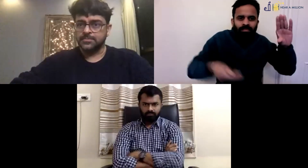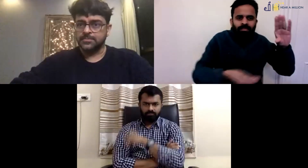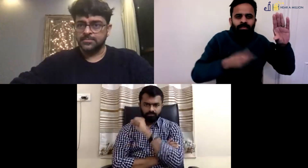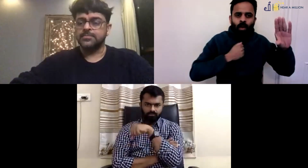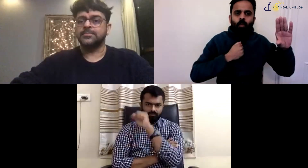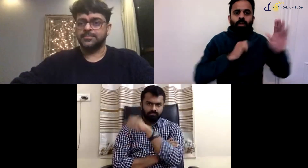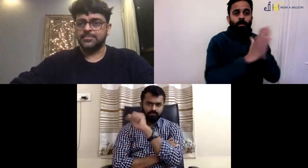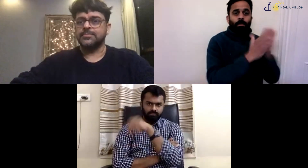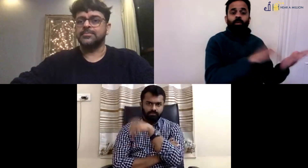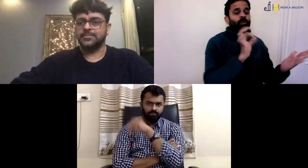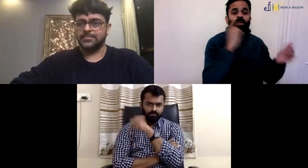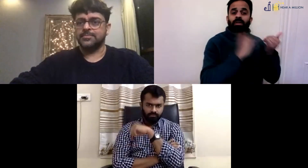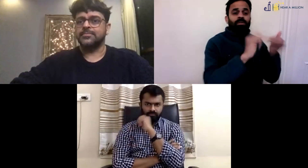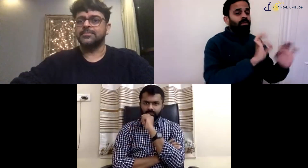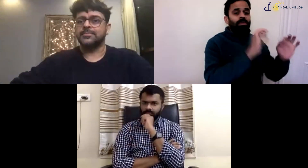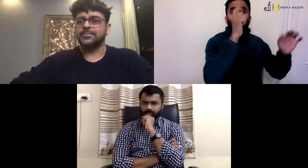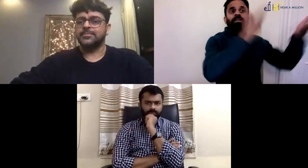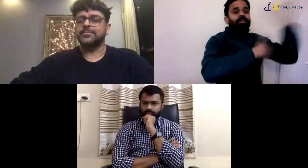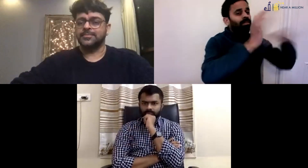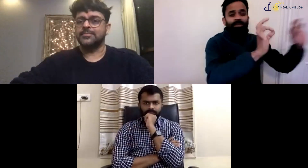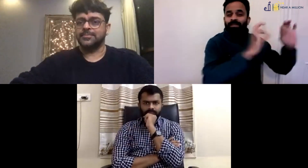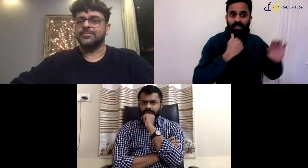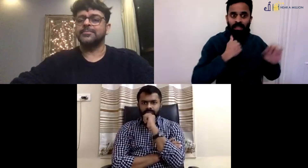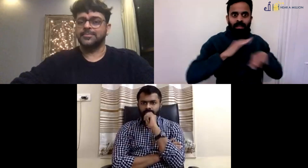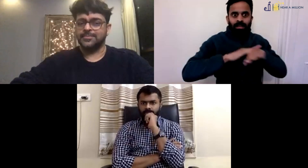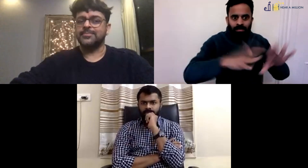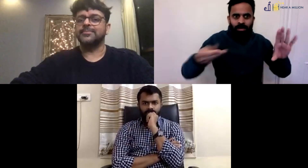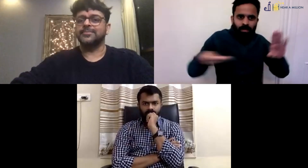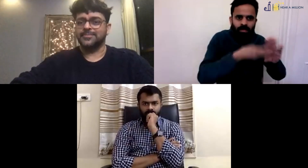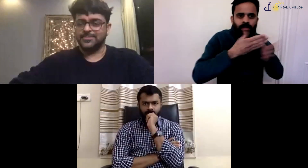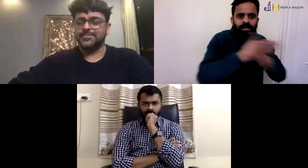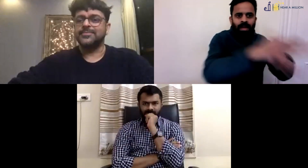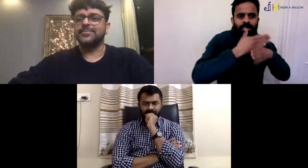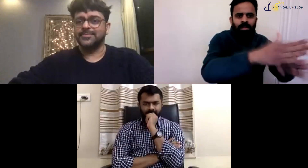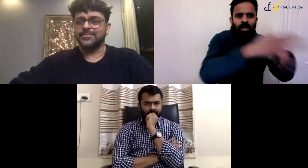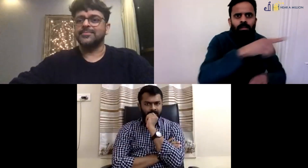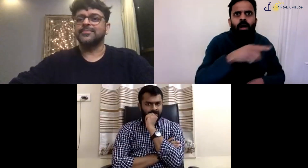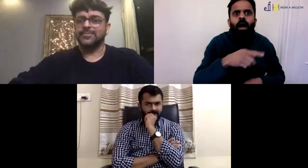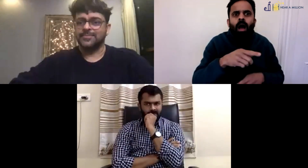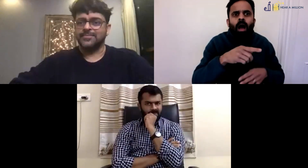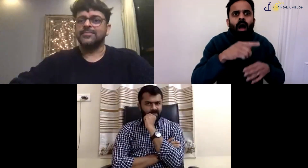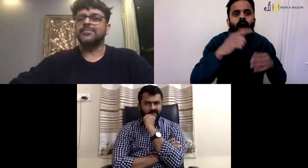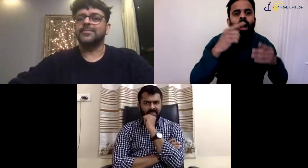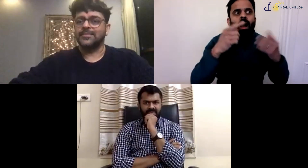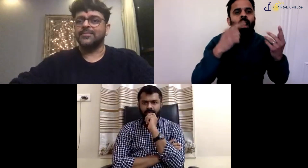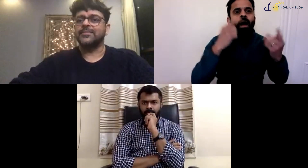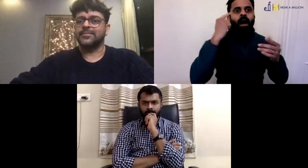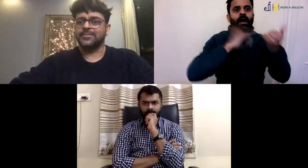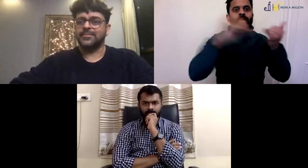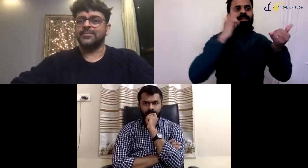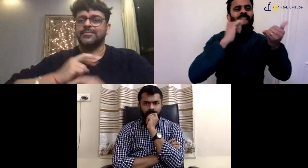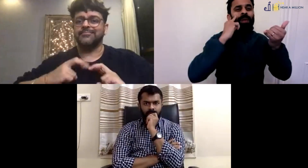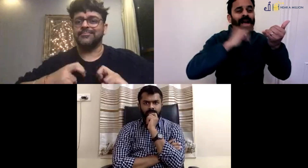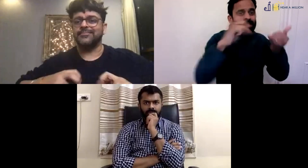we kept adding on to that course, which was not there in the book, which was not there in the course. So we kept sharing that and we kept